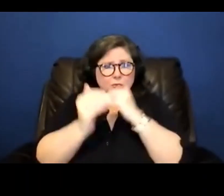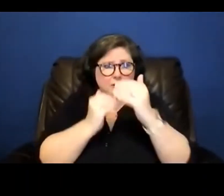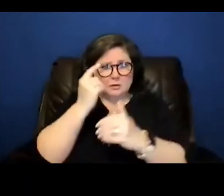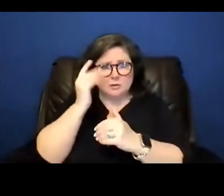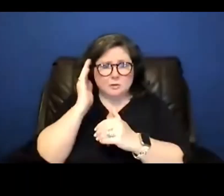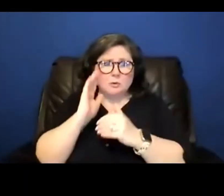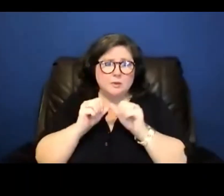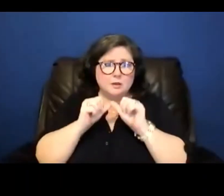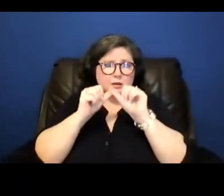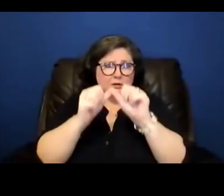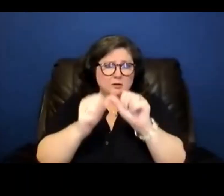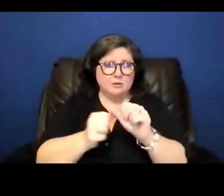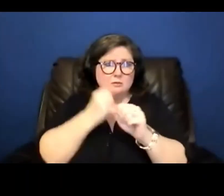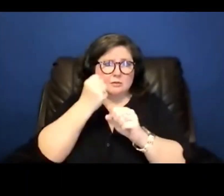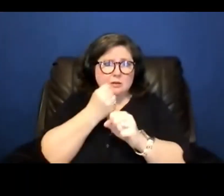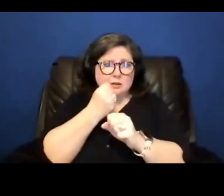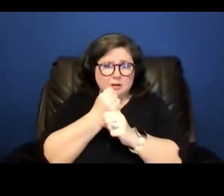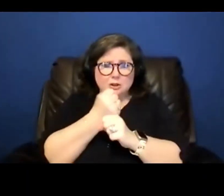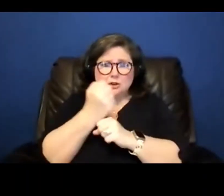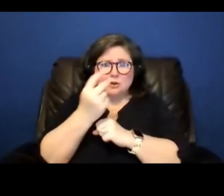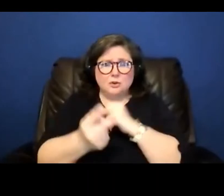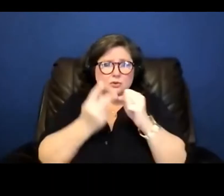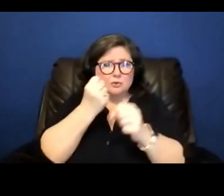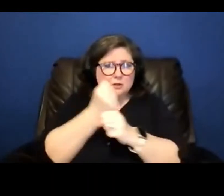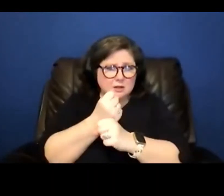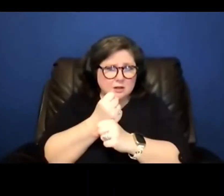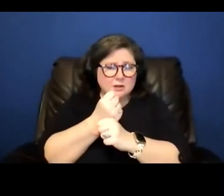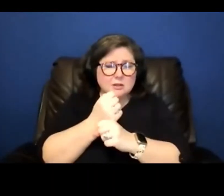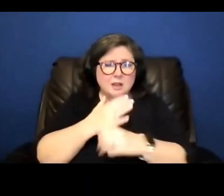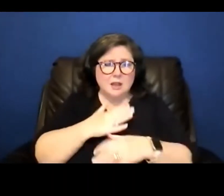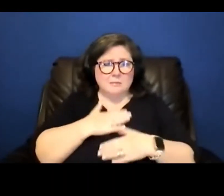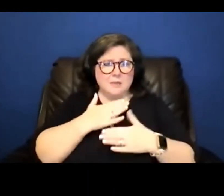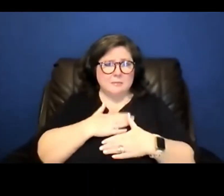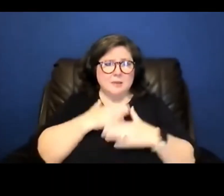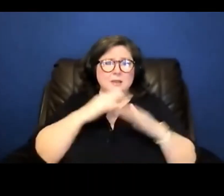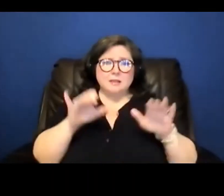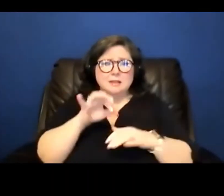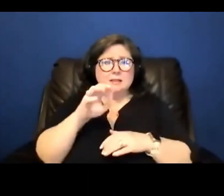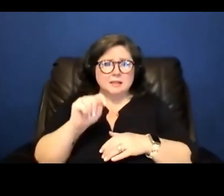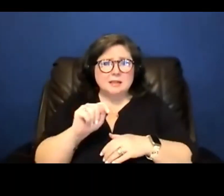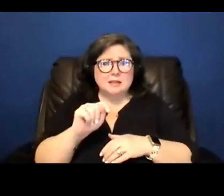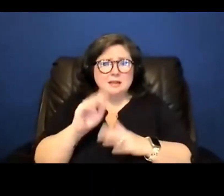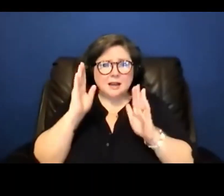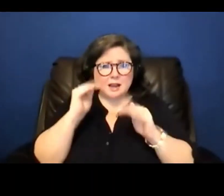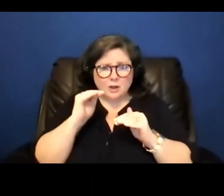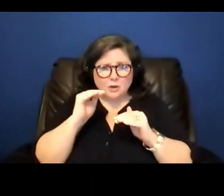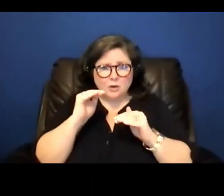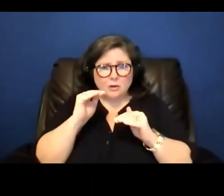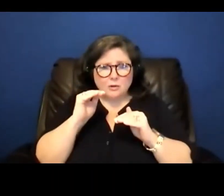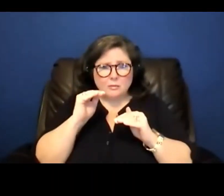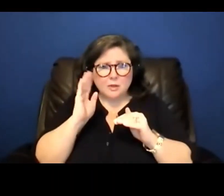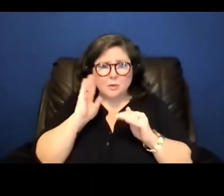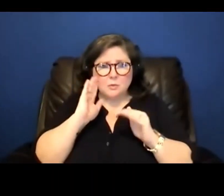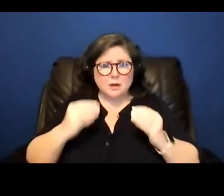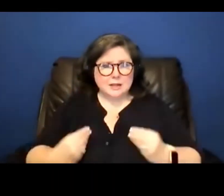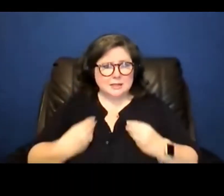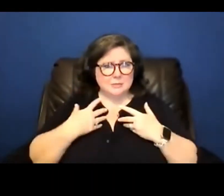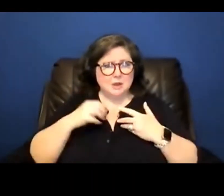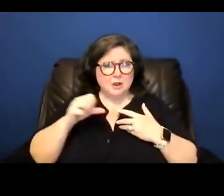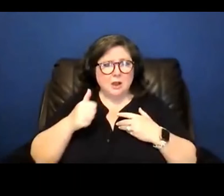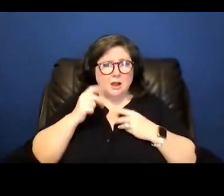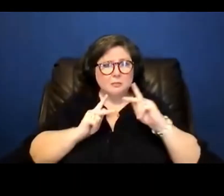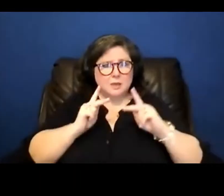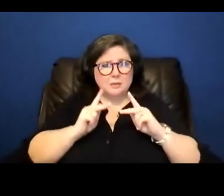will be continuing over the next year or two, and I'm glad that I did it. And I hope that this would inspire other people of